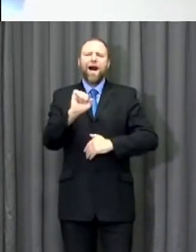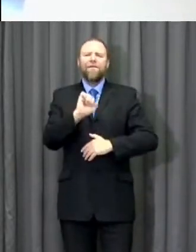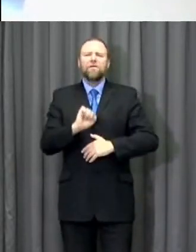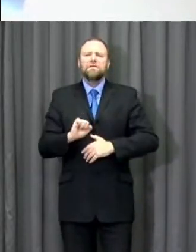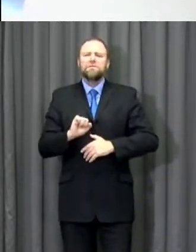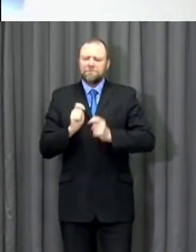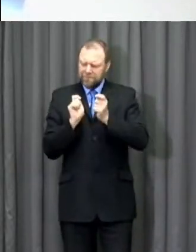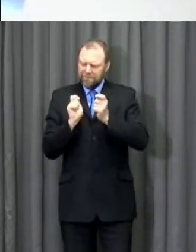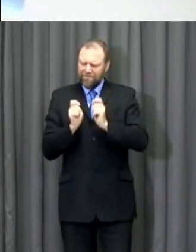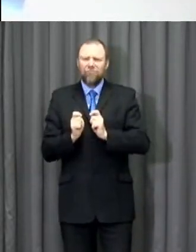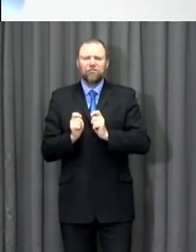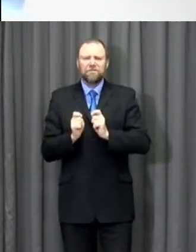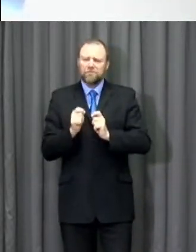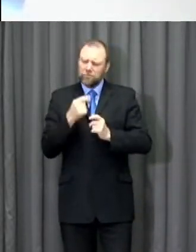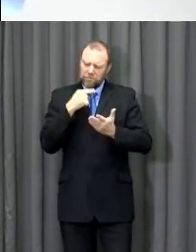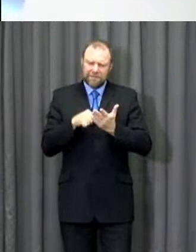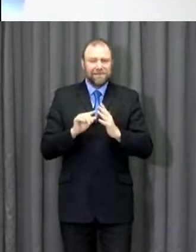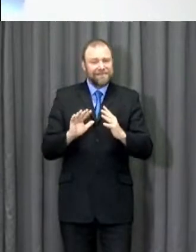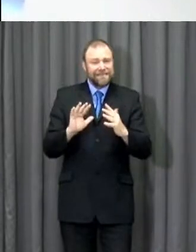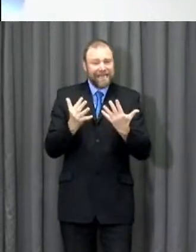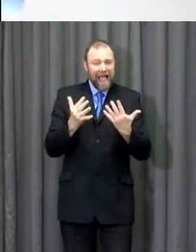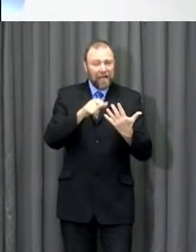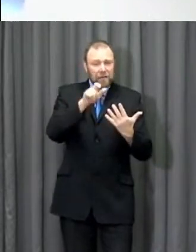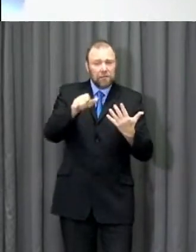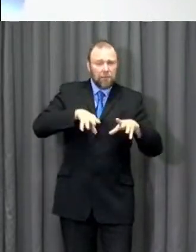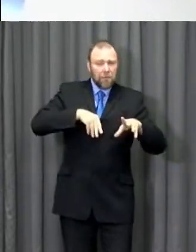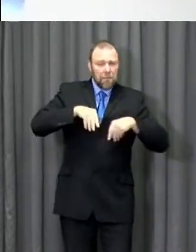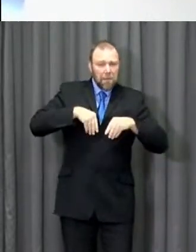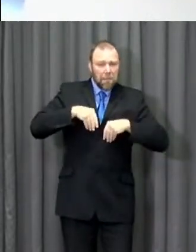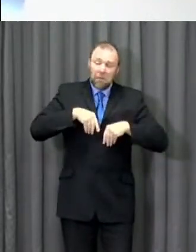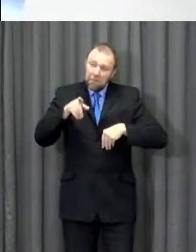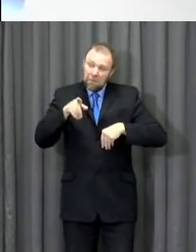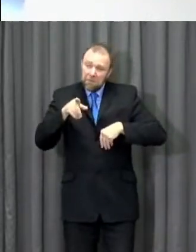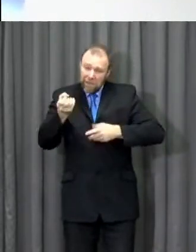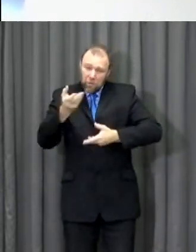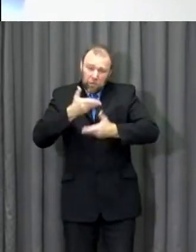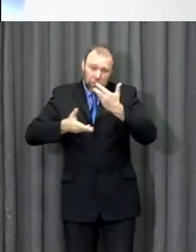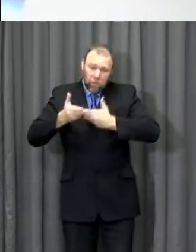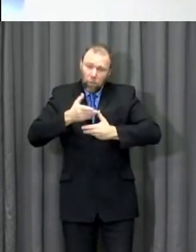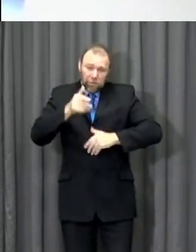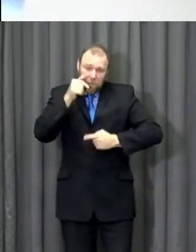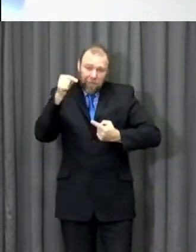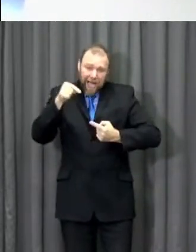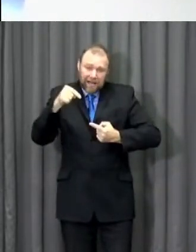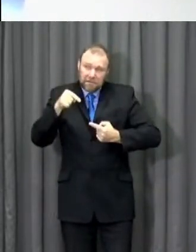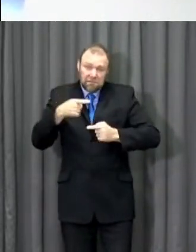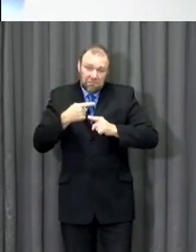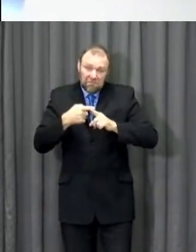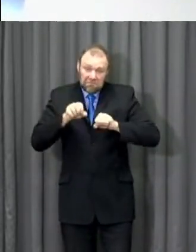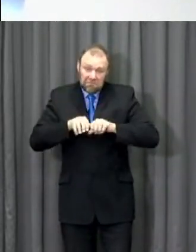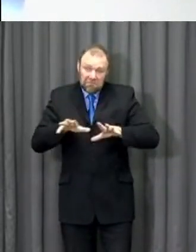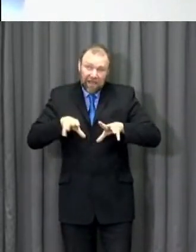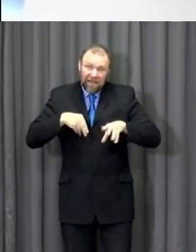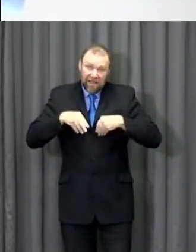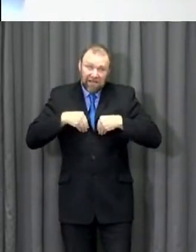who'd had it, but would you be able to tell us what you know about that variant and potentially how infectious that is, or is it still too